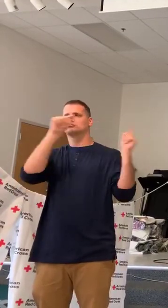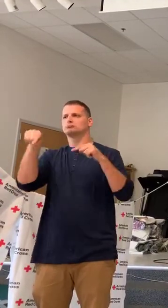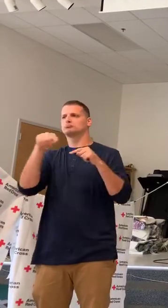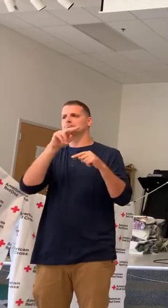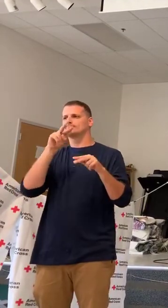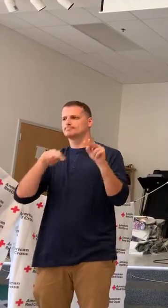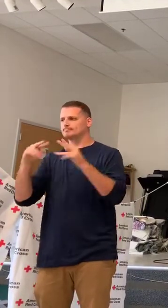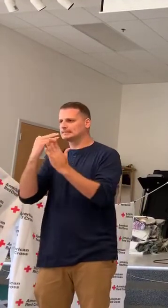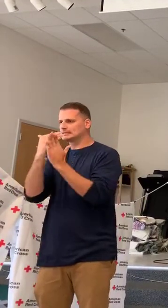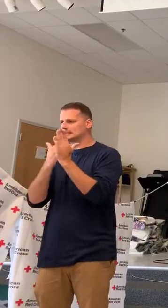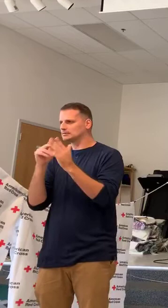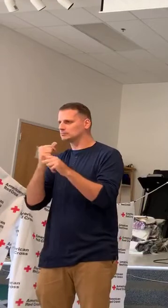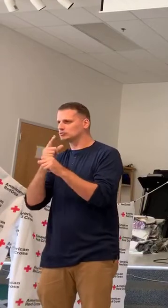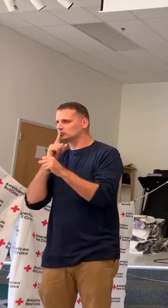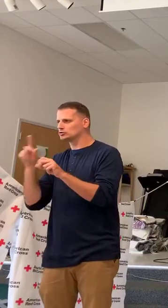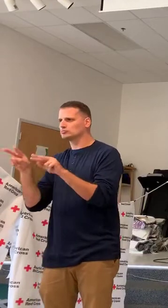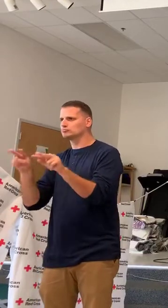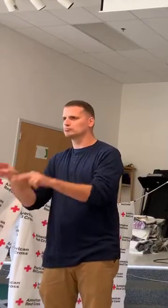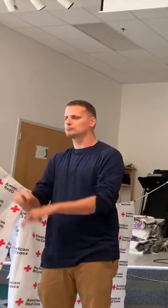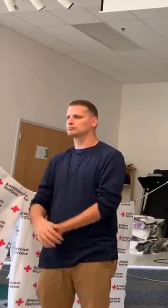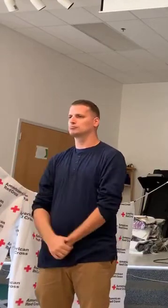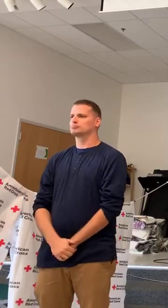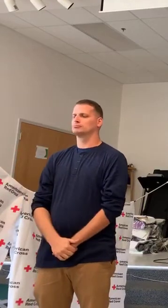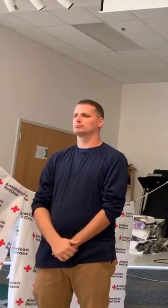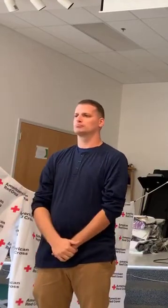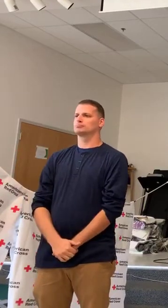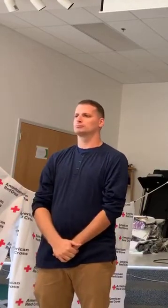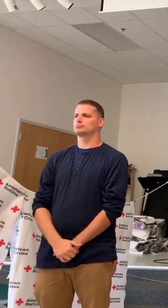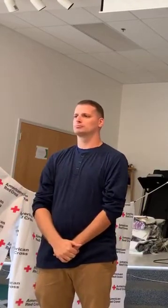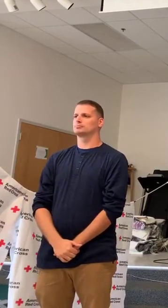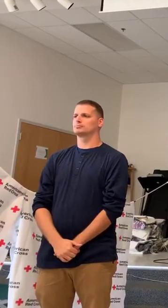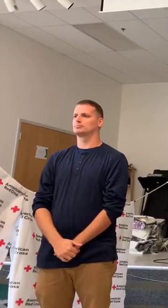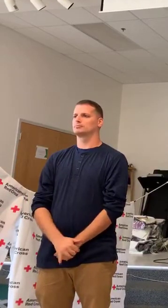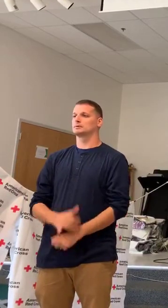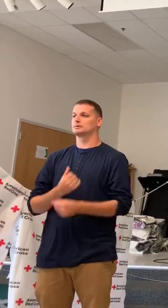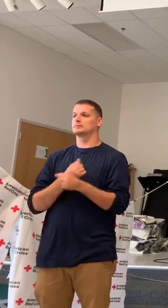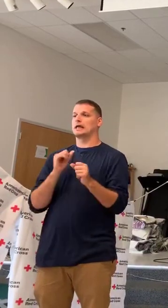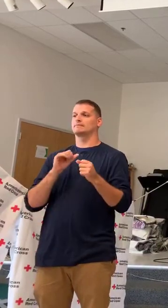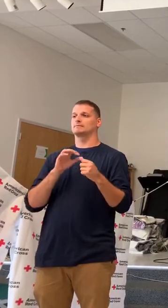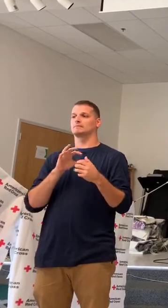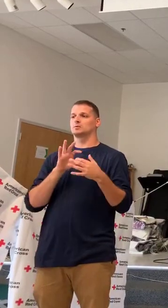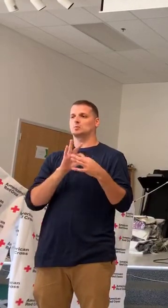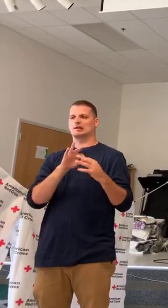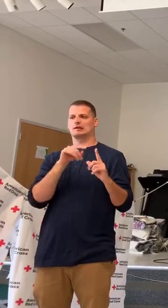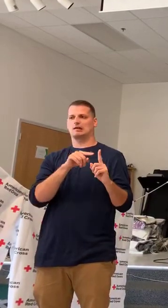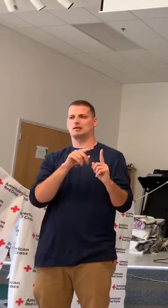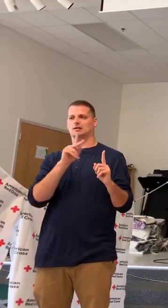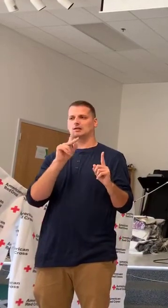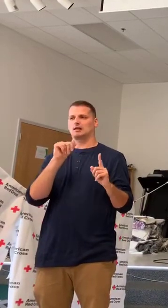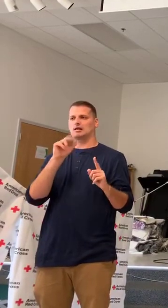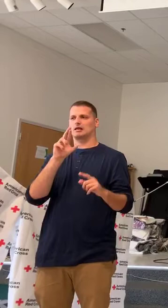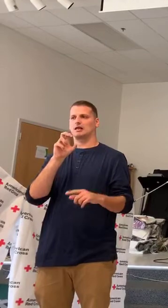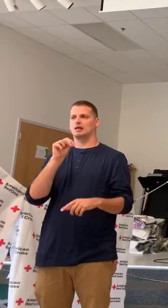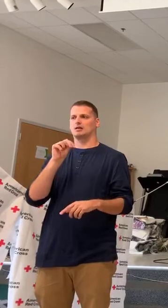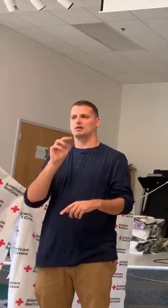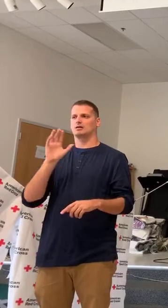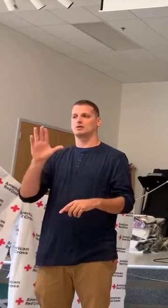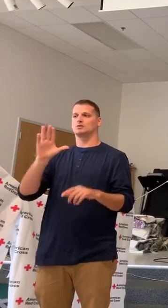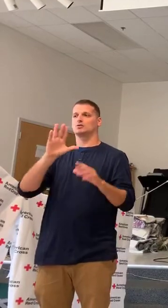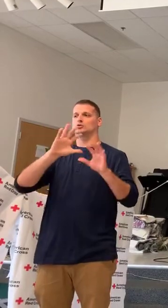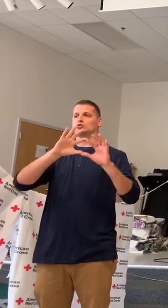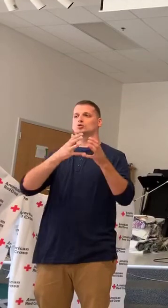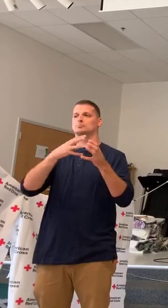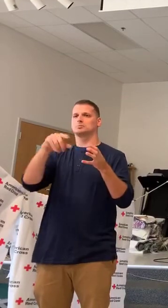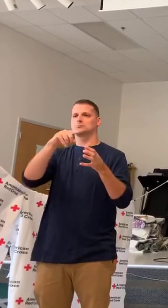those. But as far as the safety part of it, that's what Karen and her folks are doing out in the field right now. And